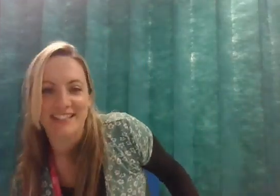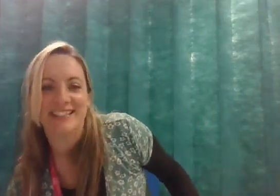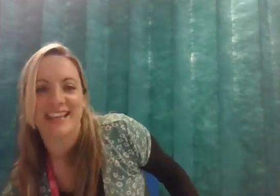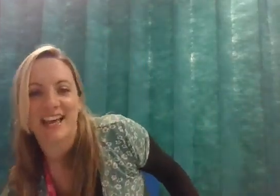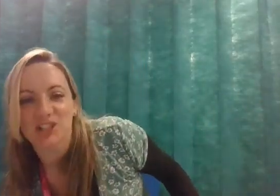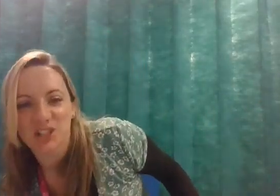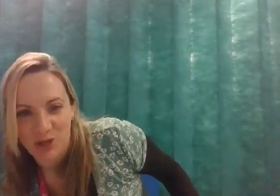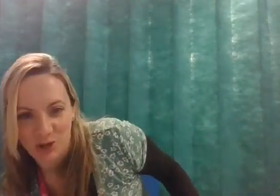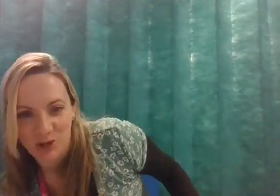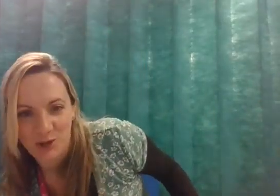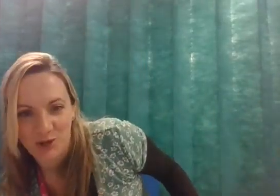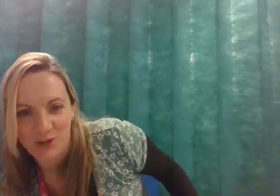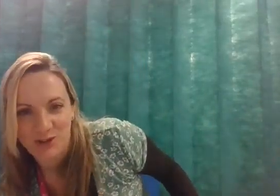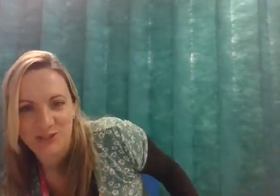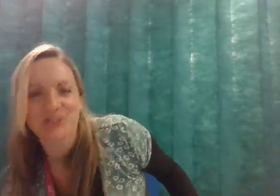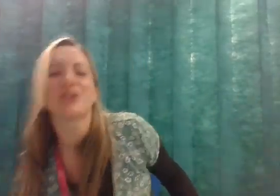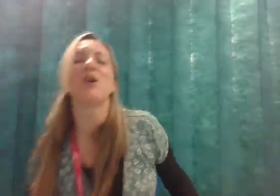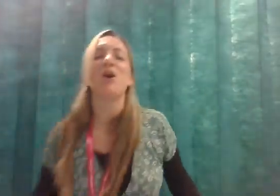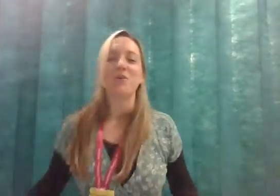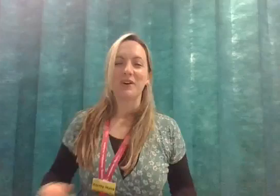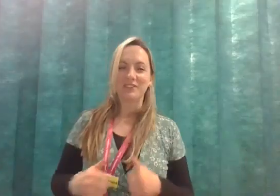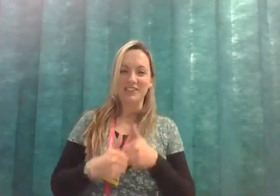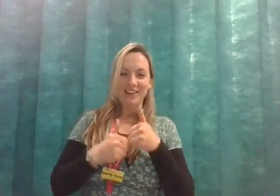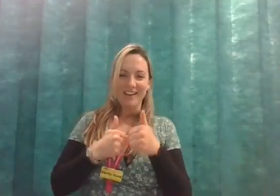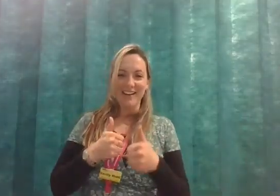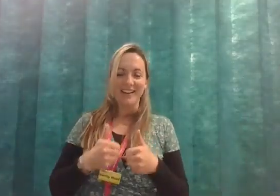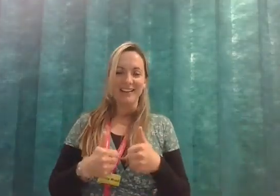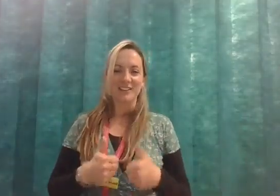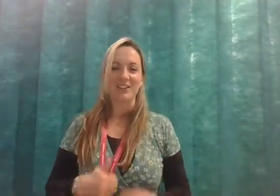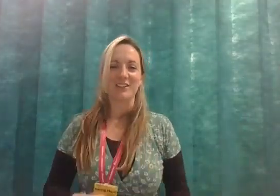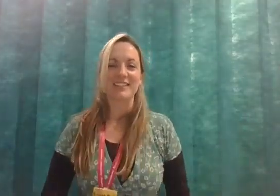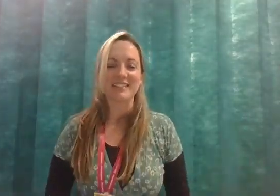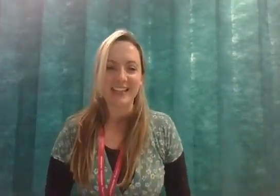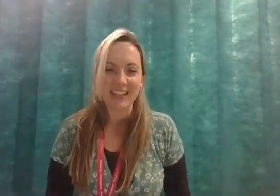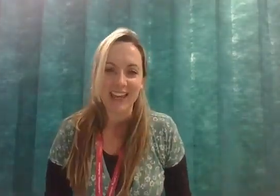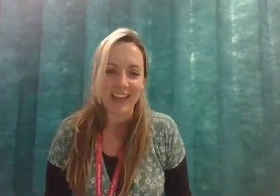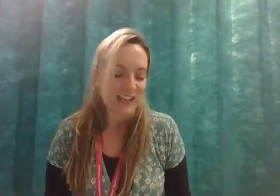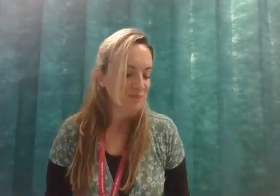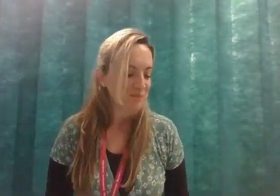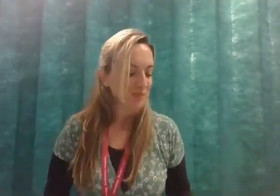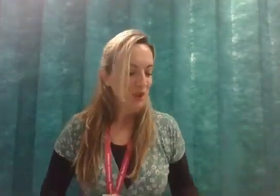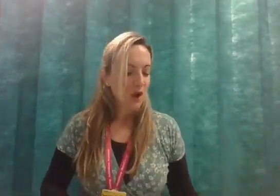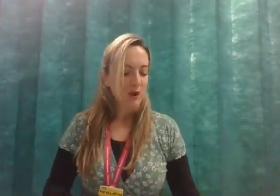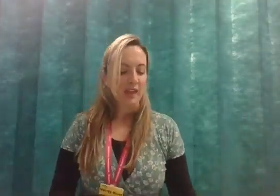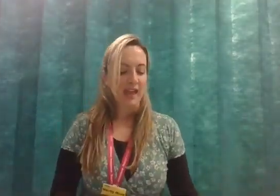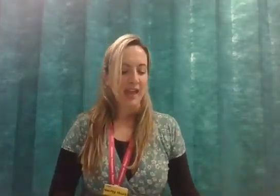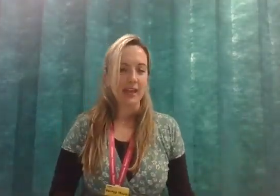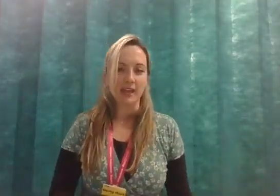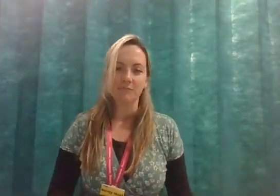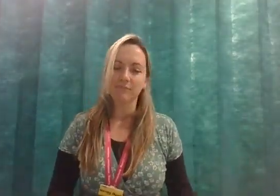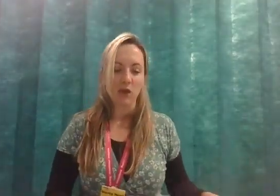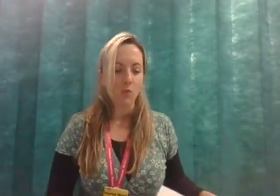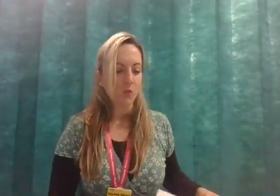knees and toes. Well done, good singing. Okay, and